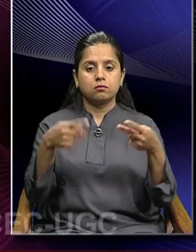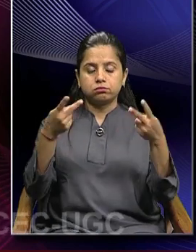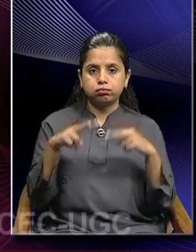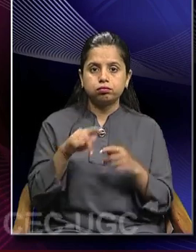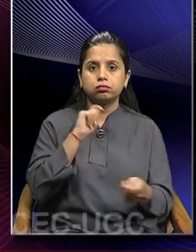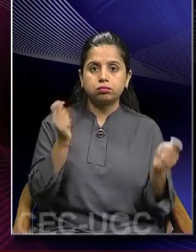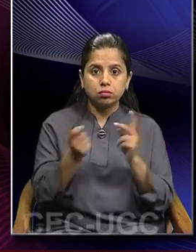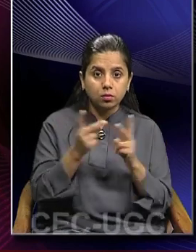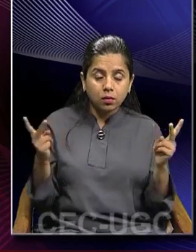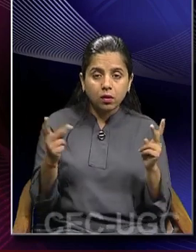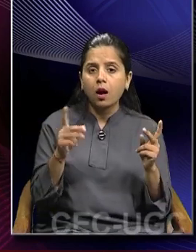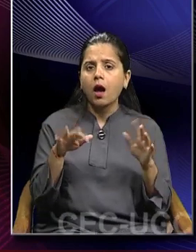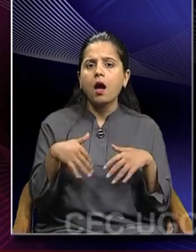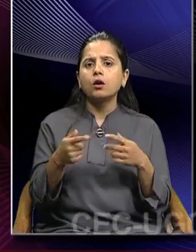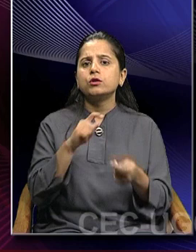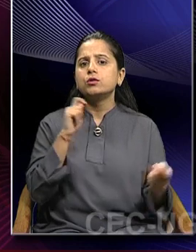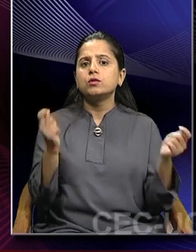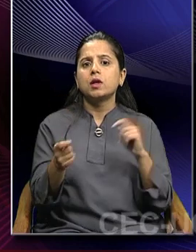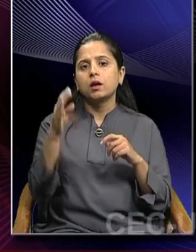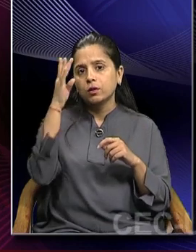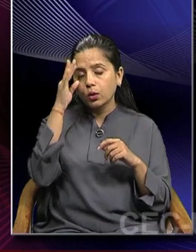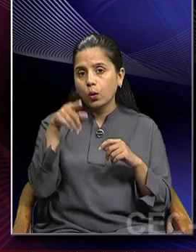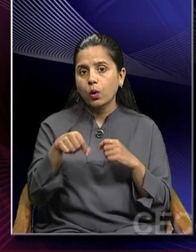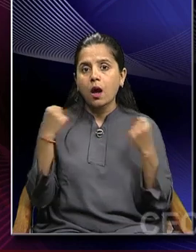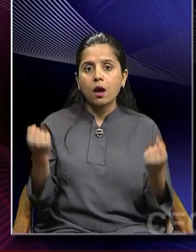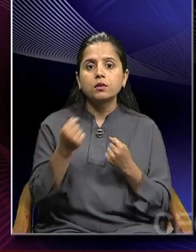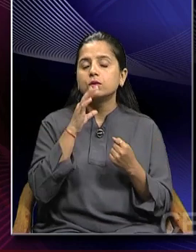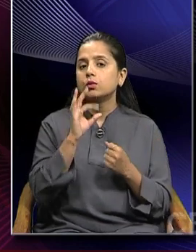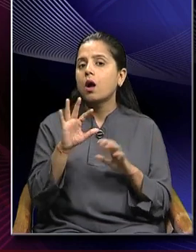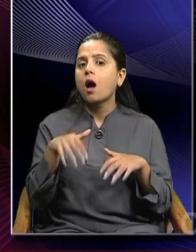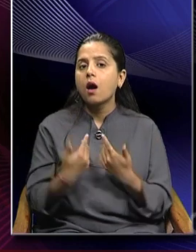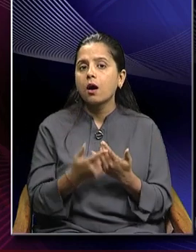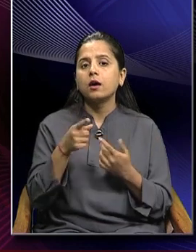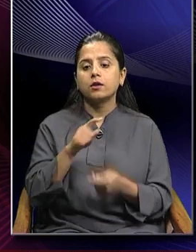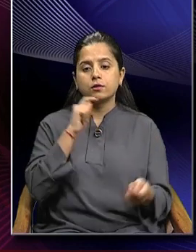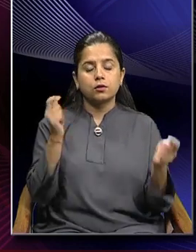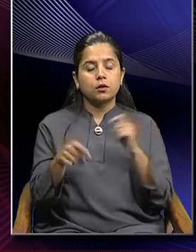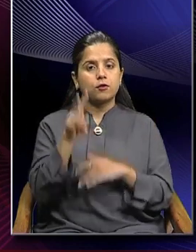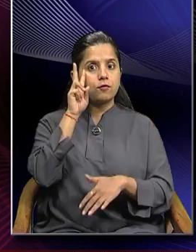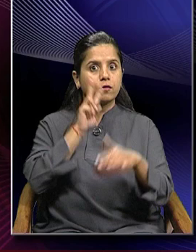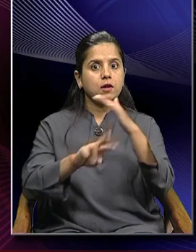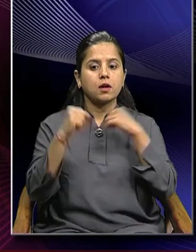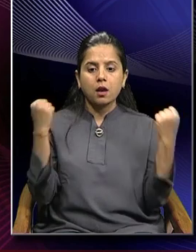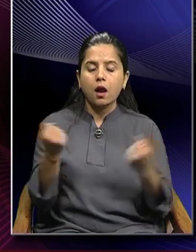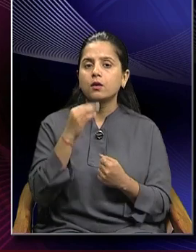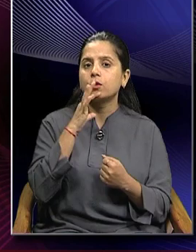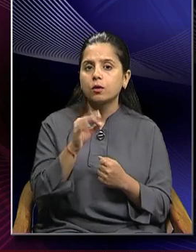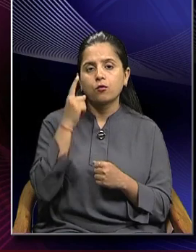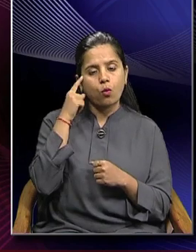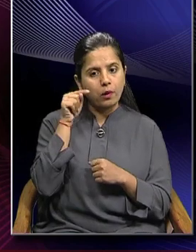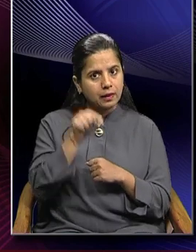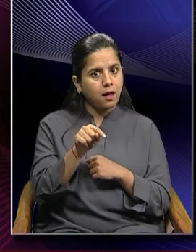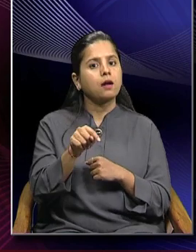management, how to transform that theory into action, how to transform that vision into action, for that we